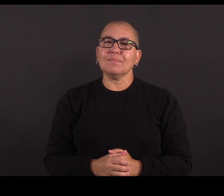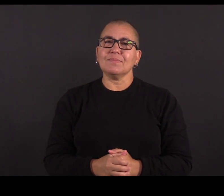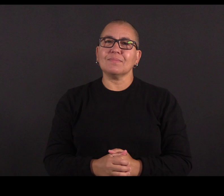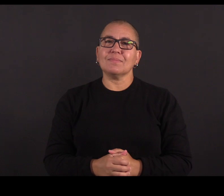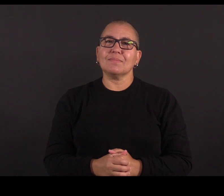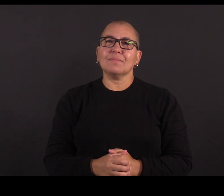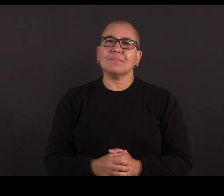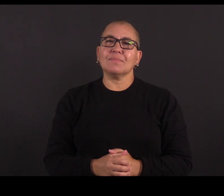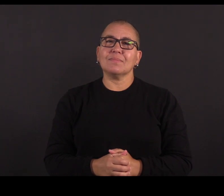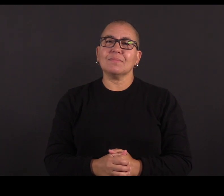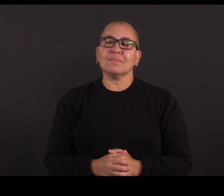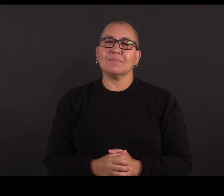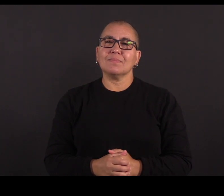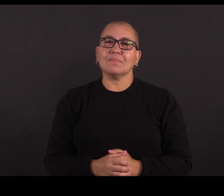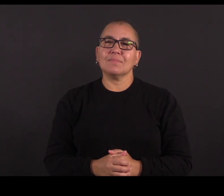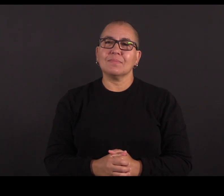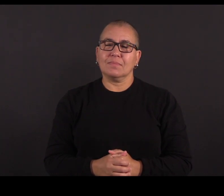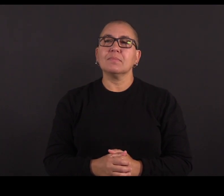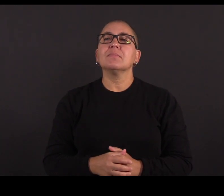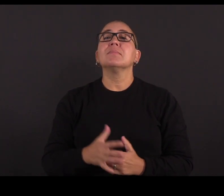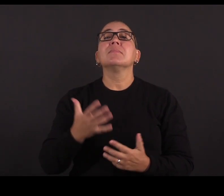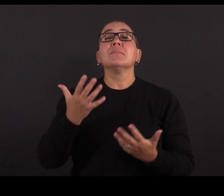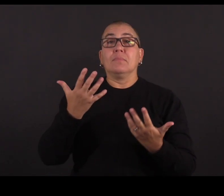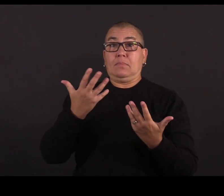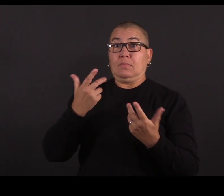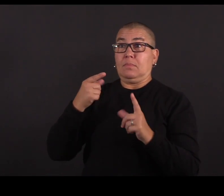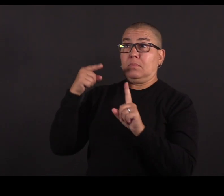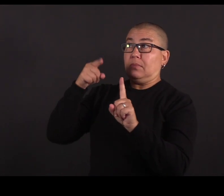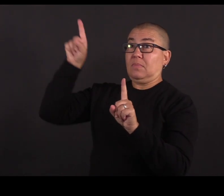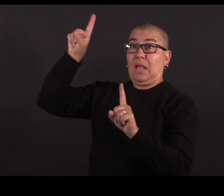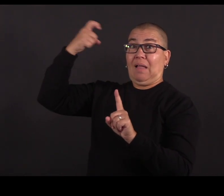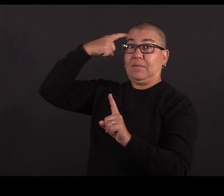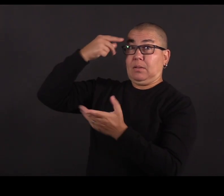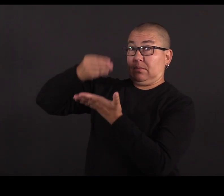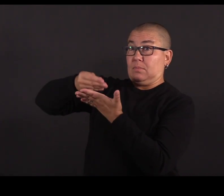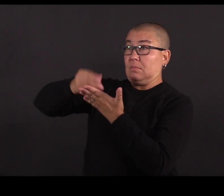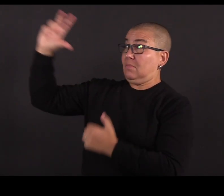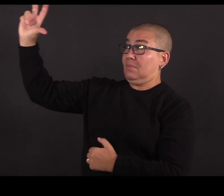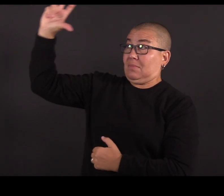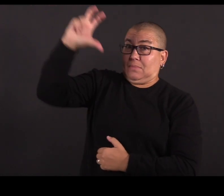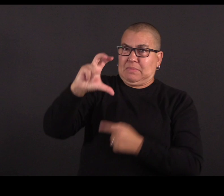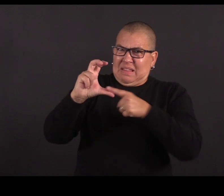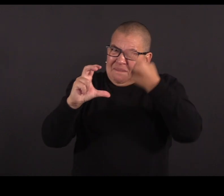The four most common government-supported affordable housing programs in Minnesota are